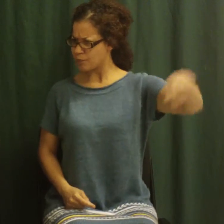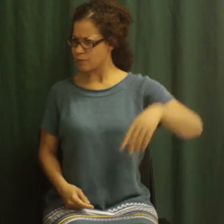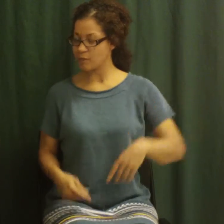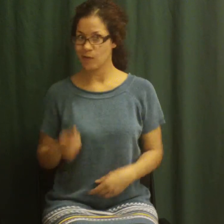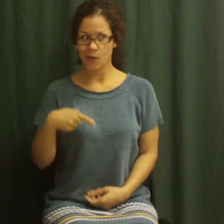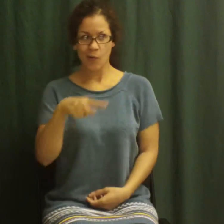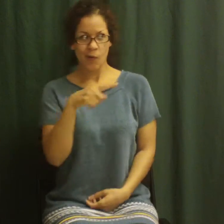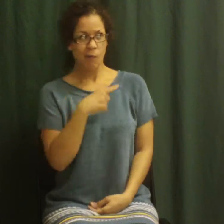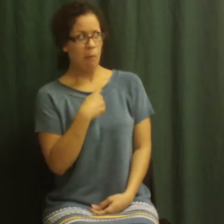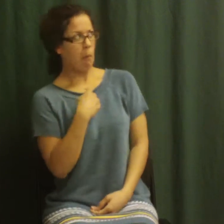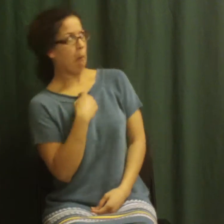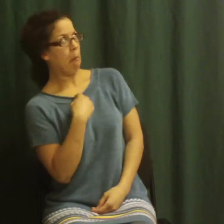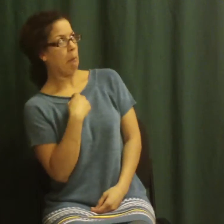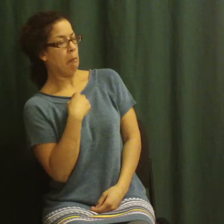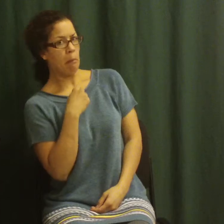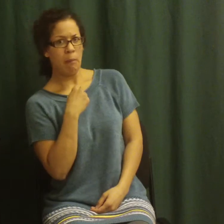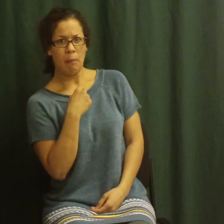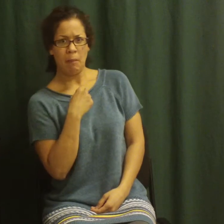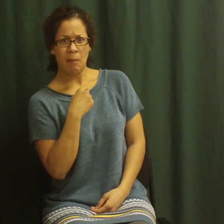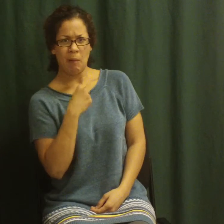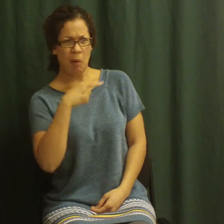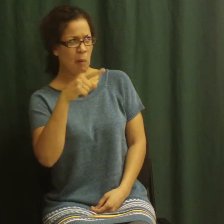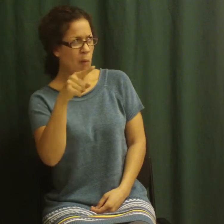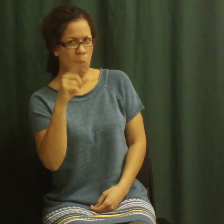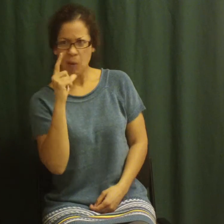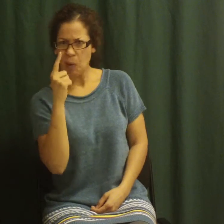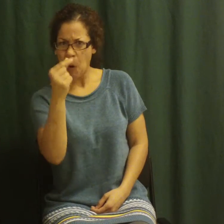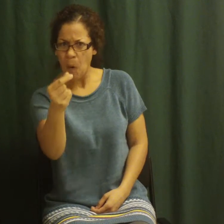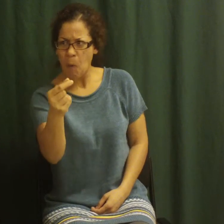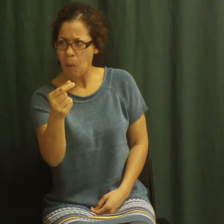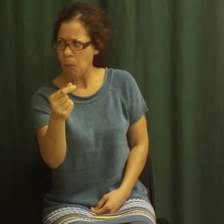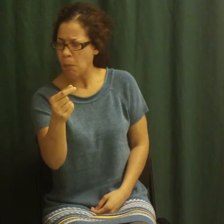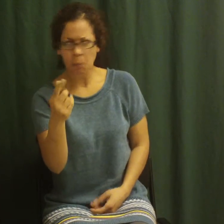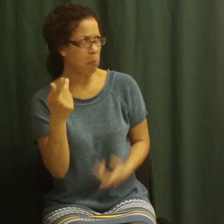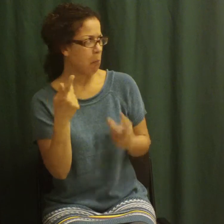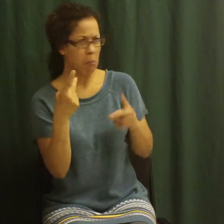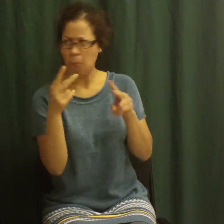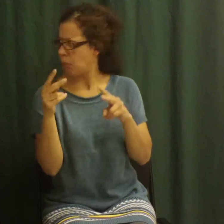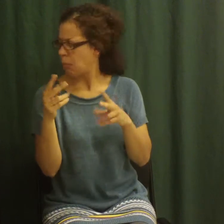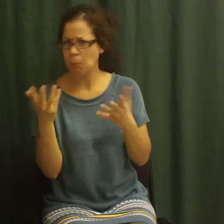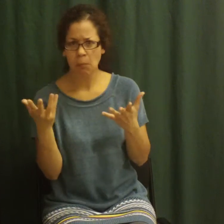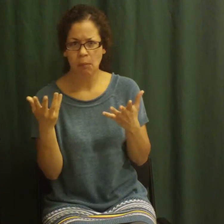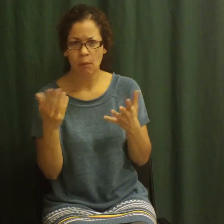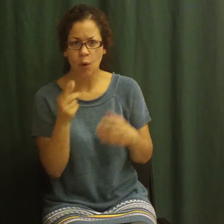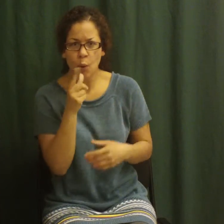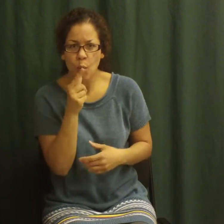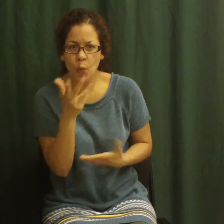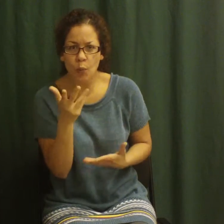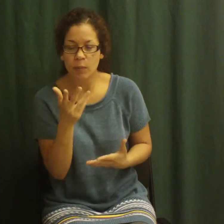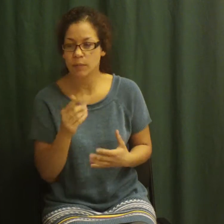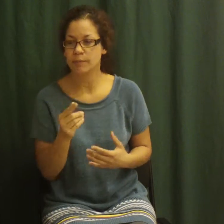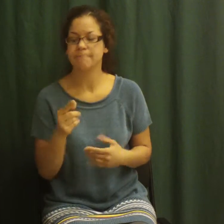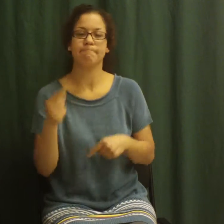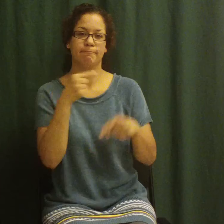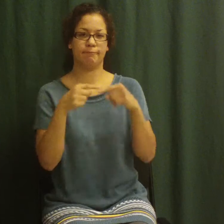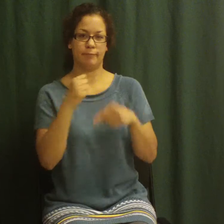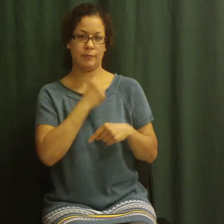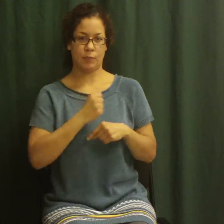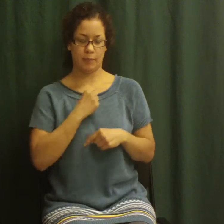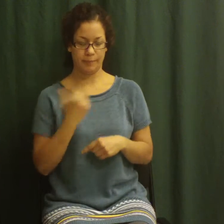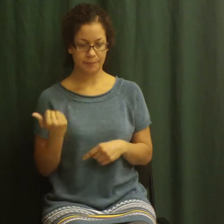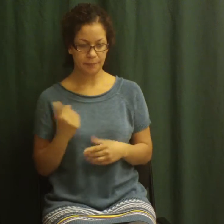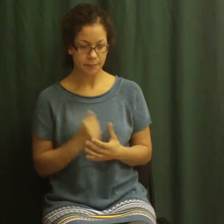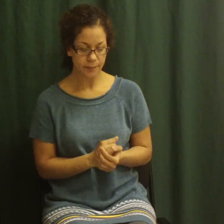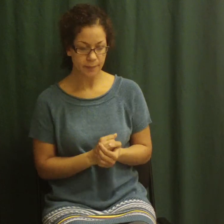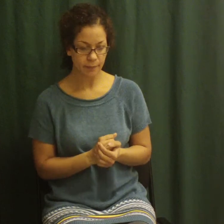We found over who would go to get the ball. Sorry. We